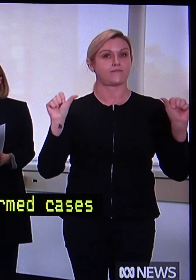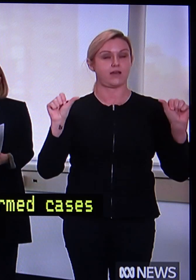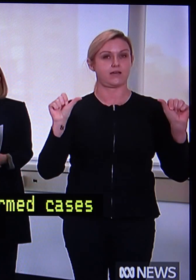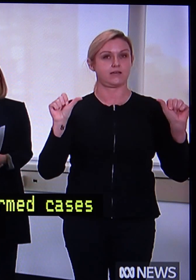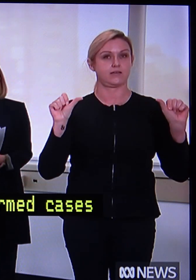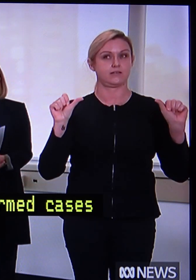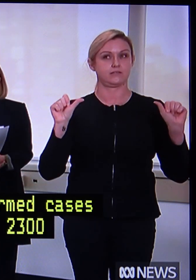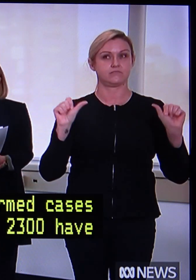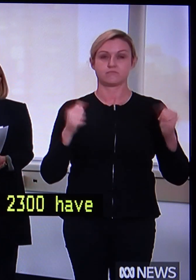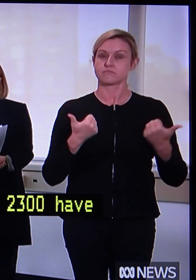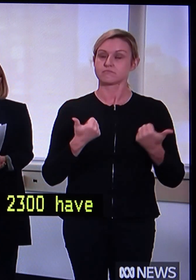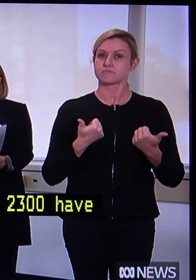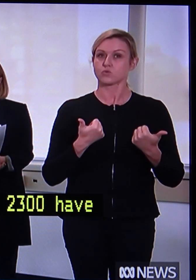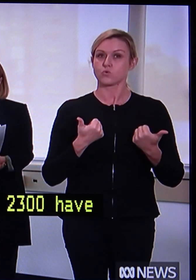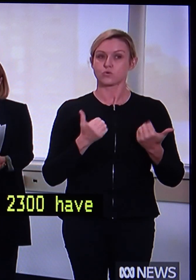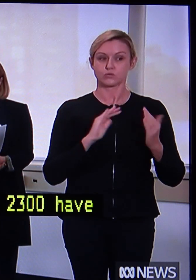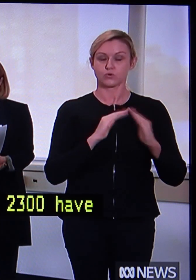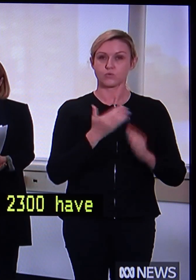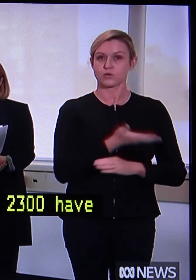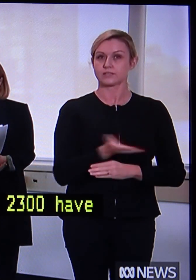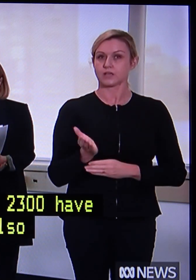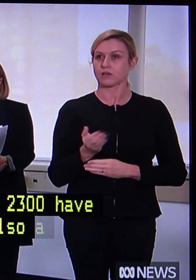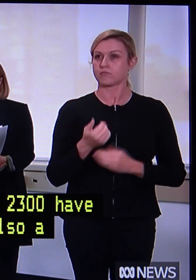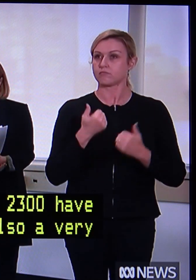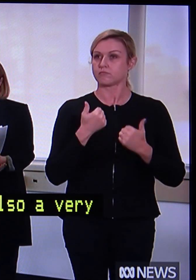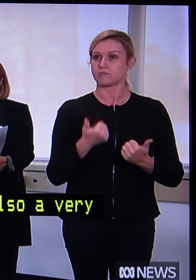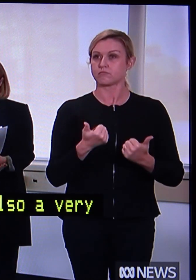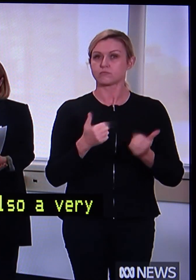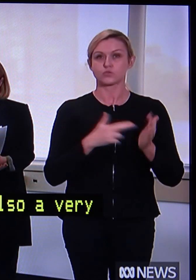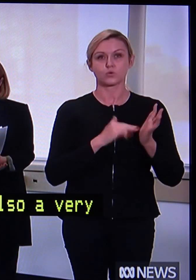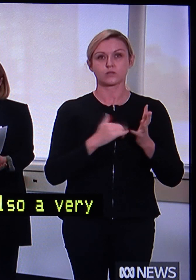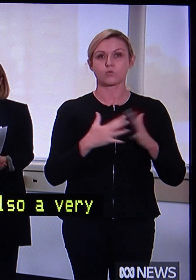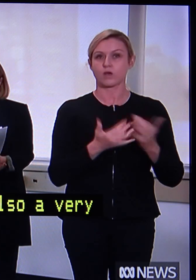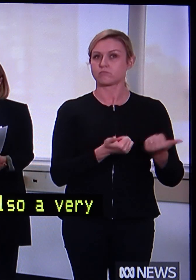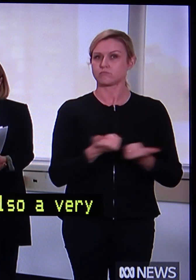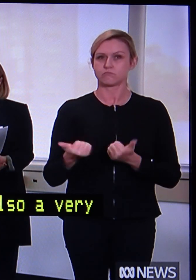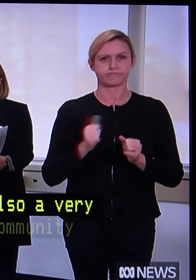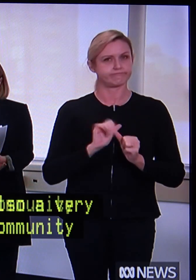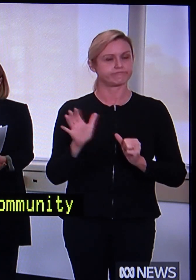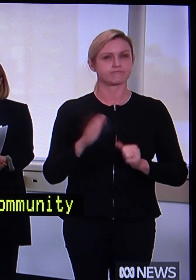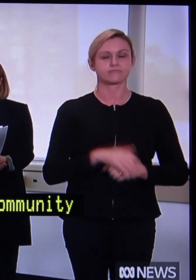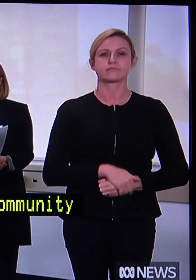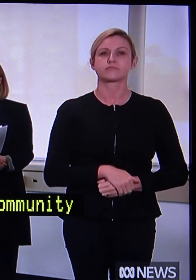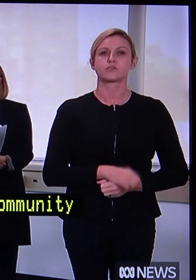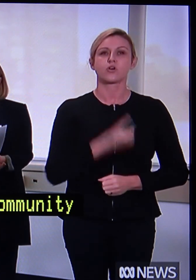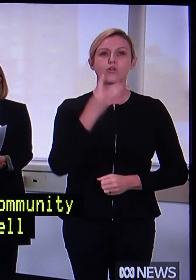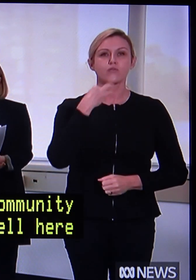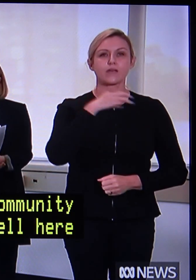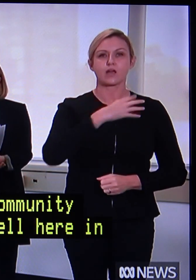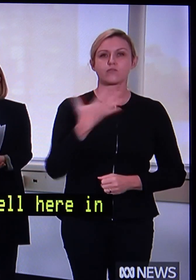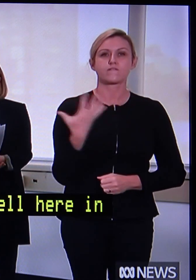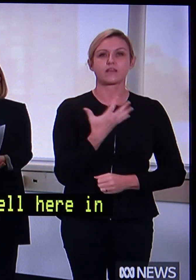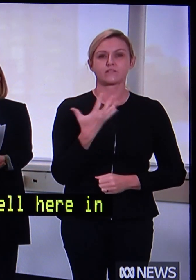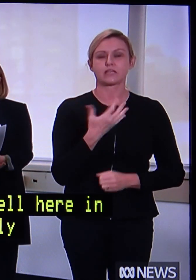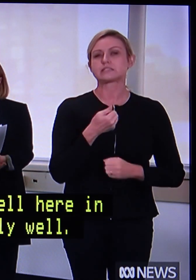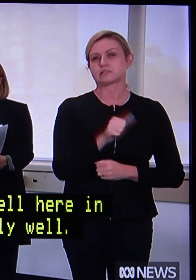a very good indication to the community that we're doing very well here in New South Wales, extremely well. 315 have not